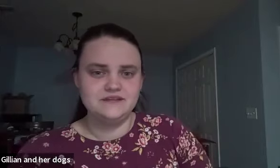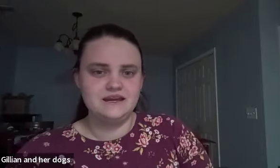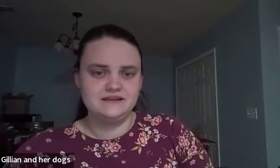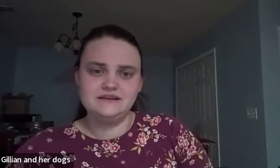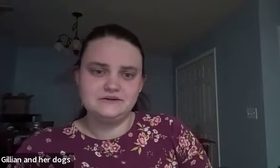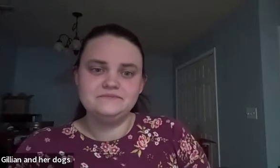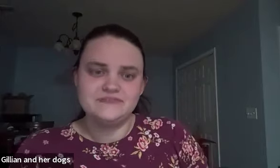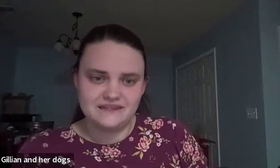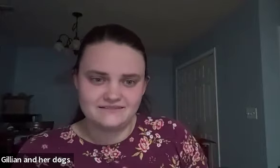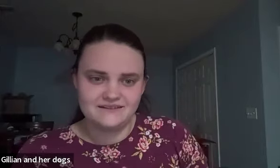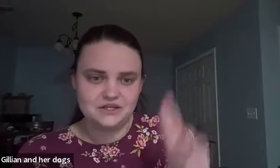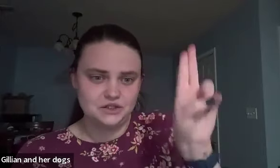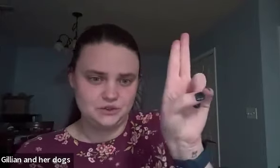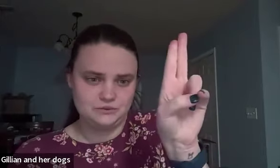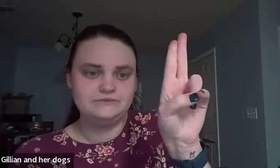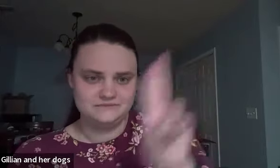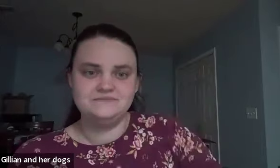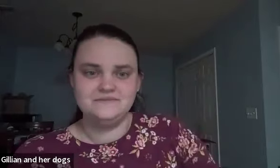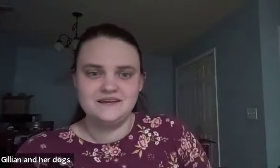Put that hand down. Yeah. U.